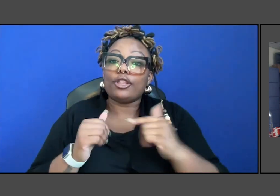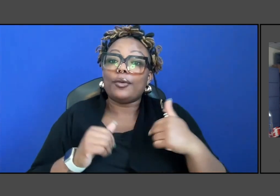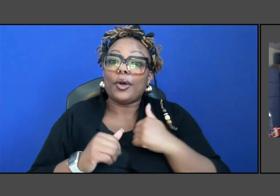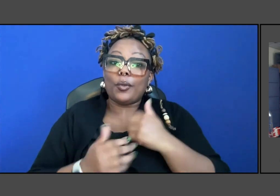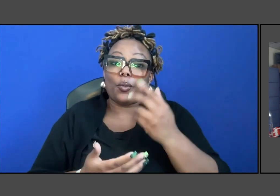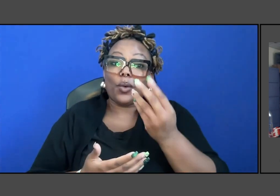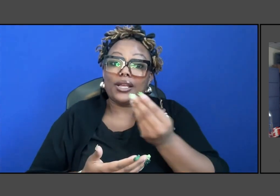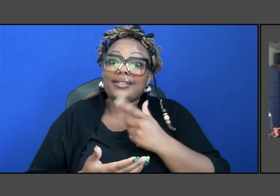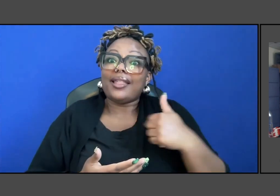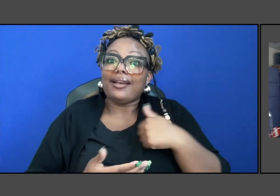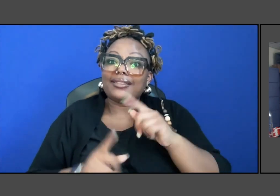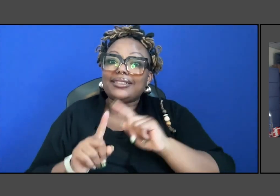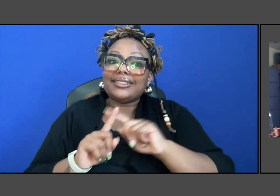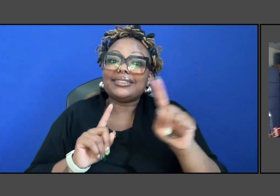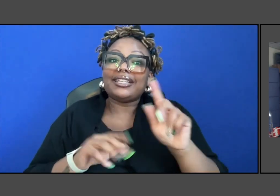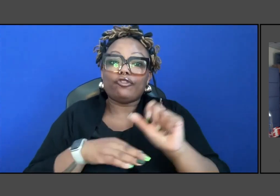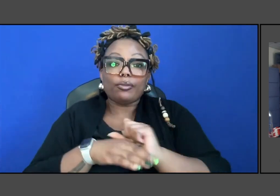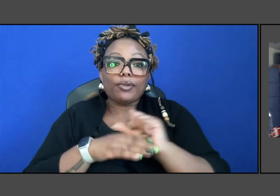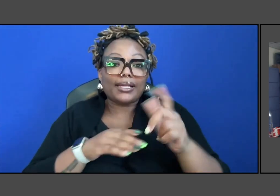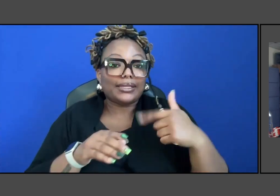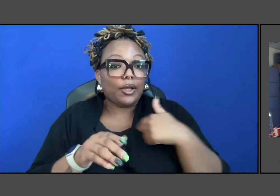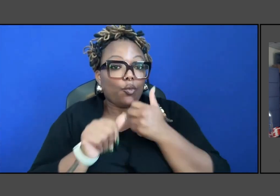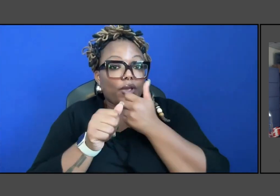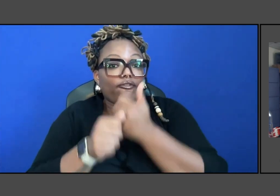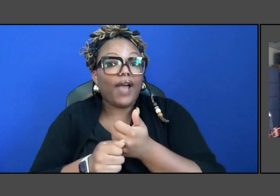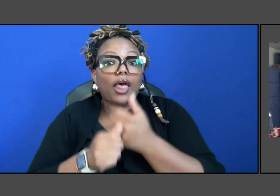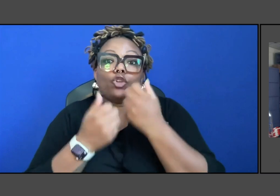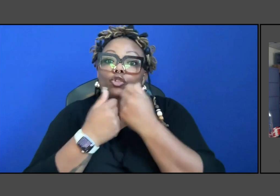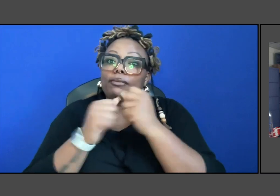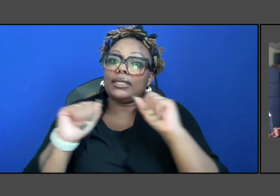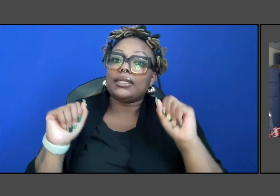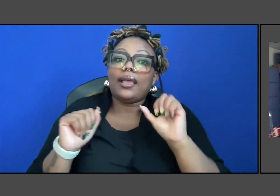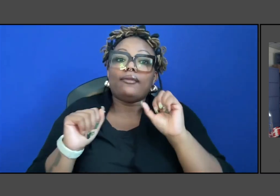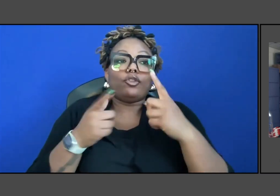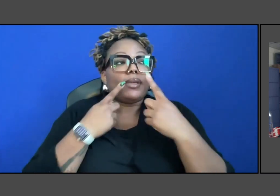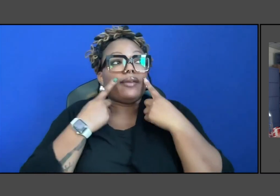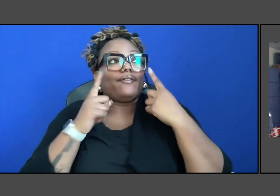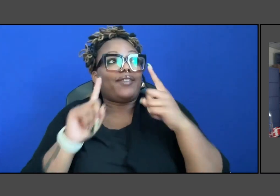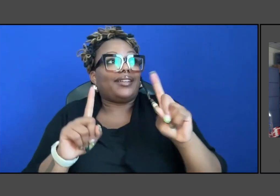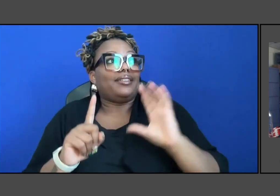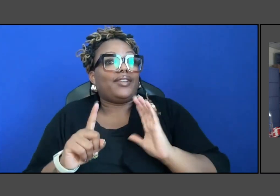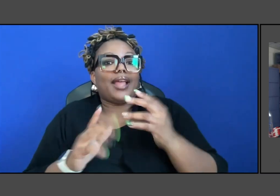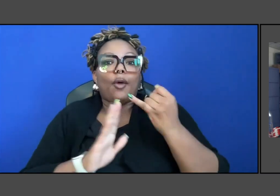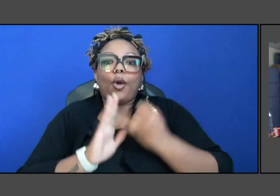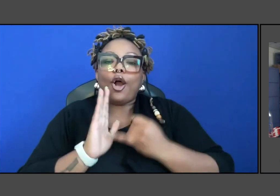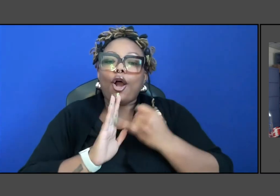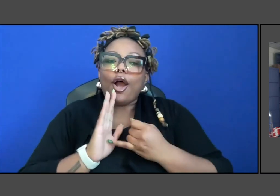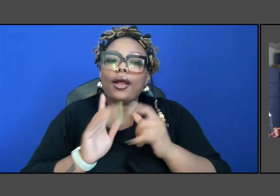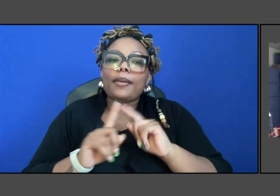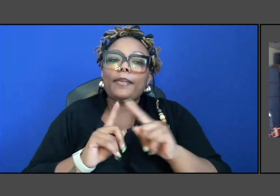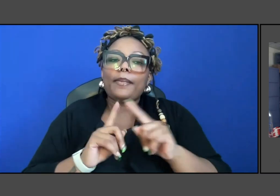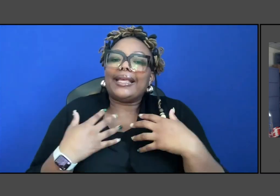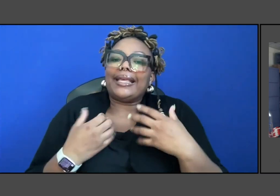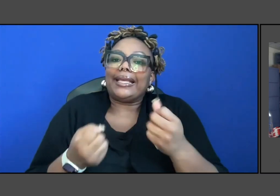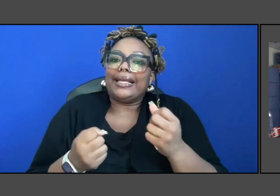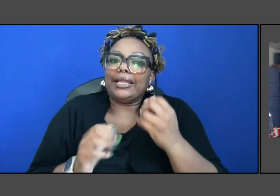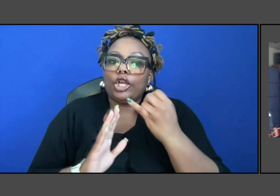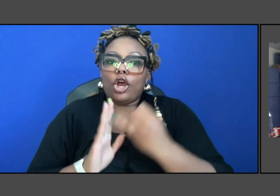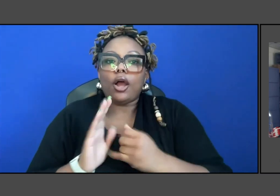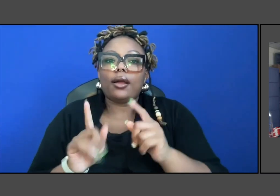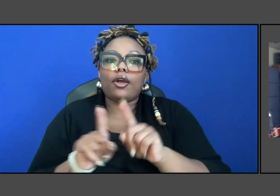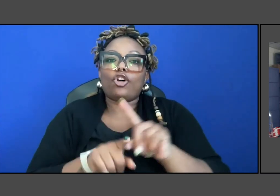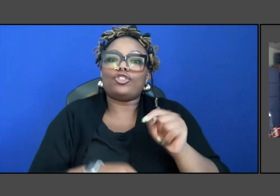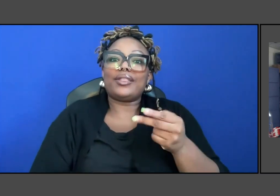certain practicum that we follow to be safe or to be effective in our art form. Healing arts and the arts,